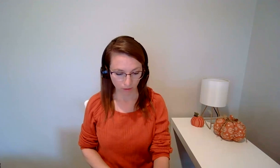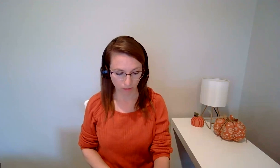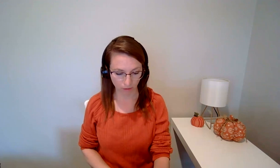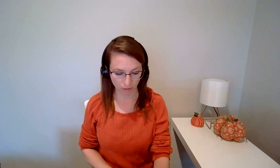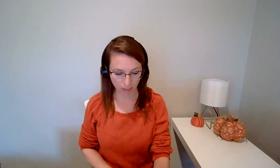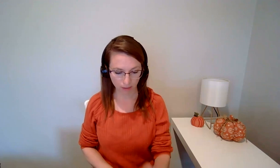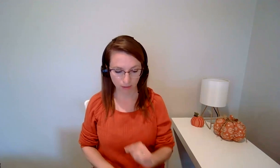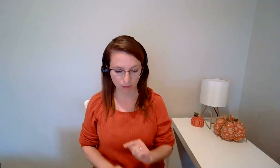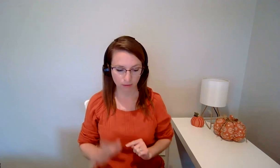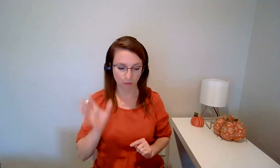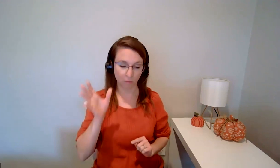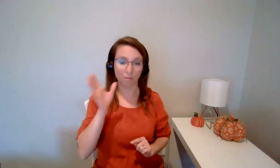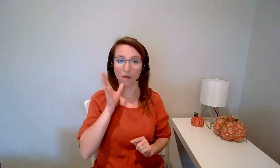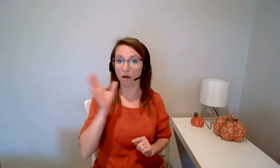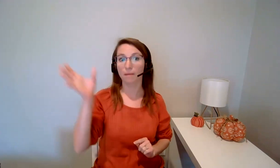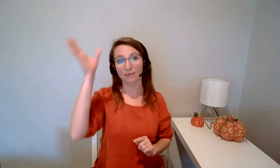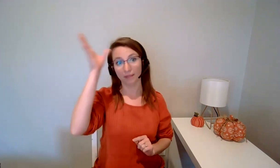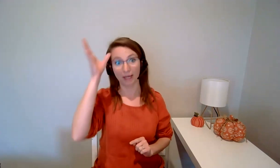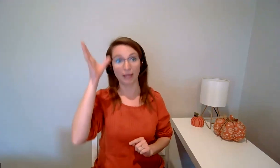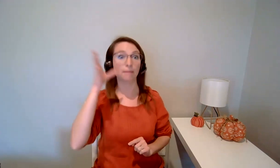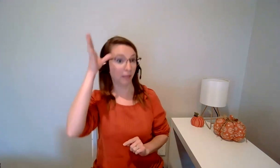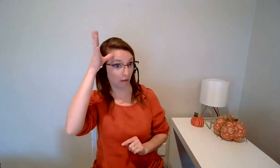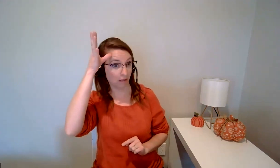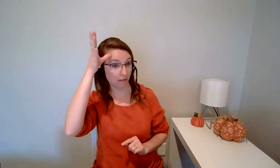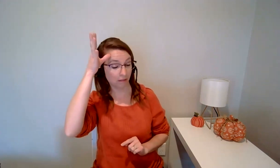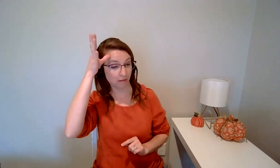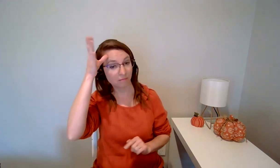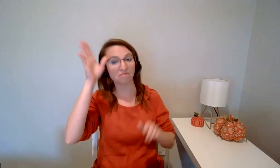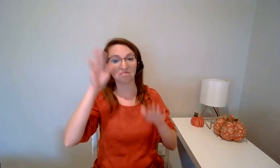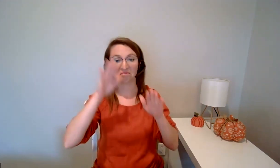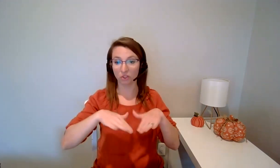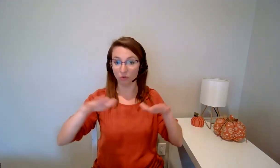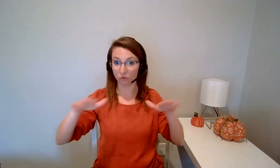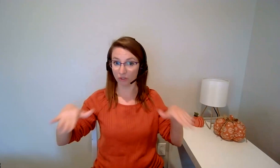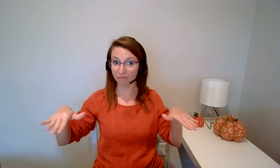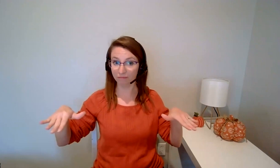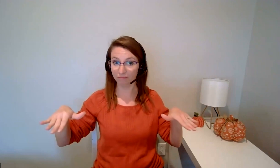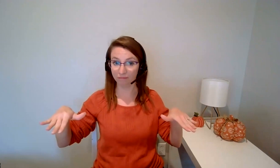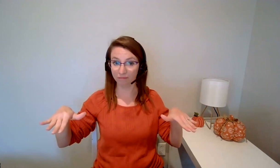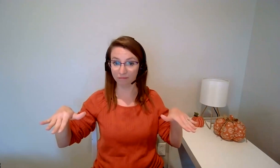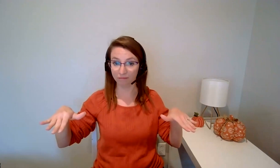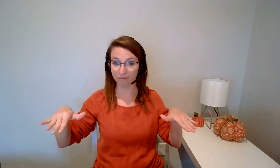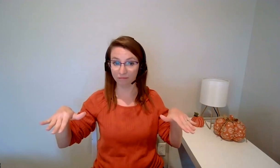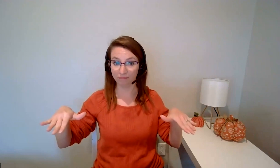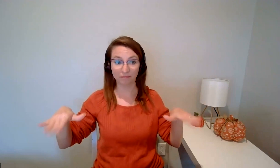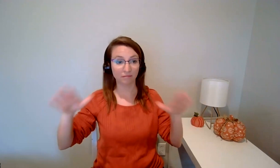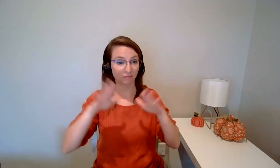All right, so mom, dad, parents, children,